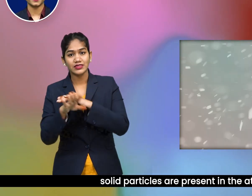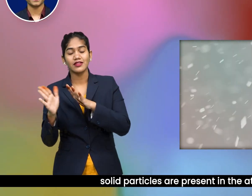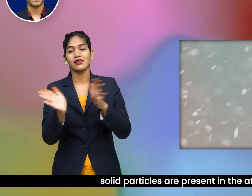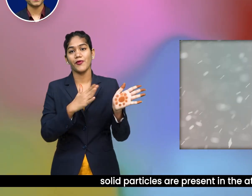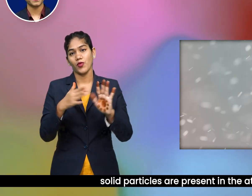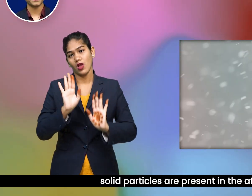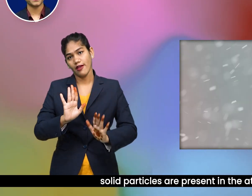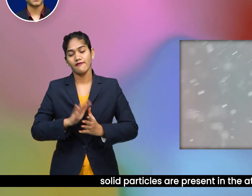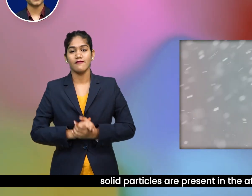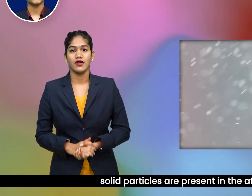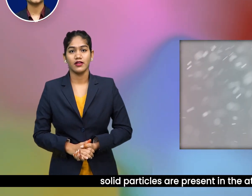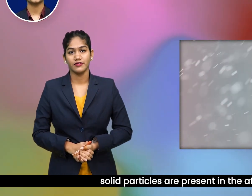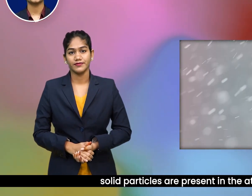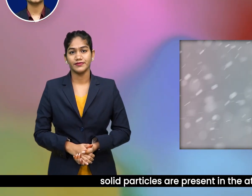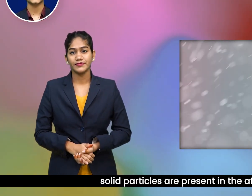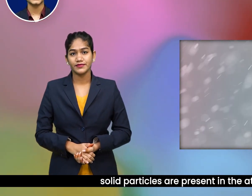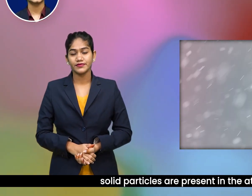atmosphere.